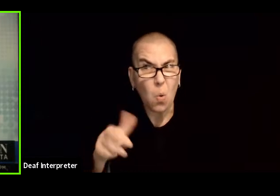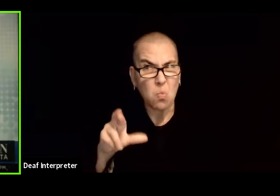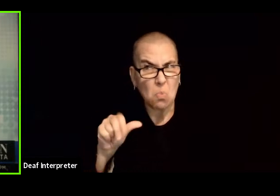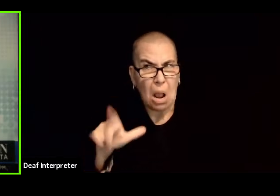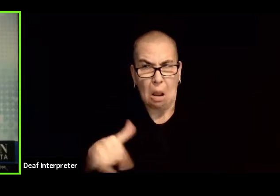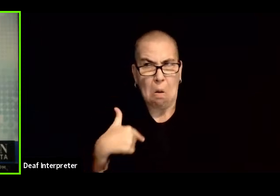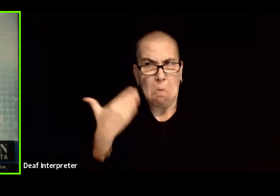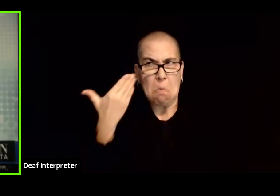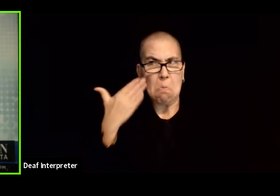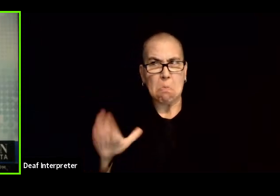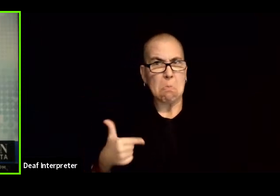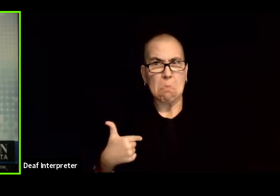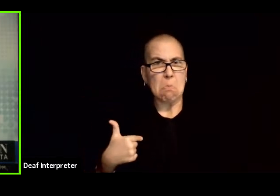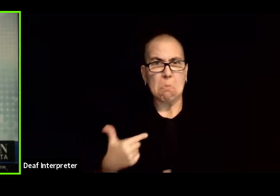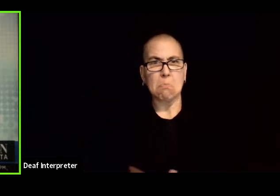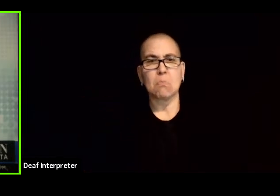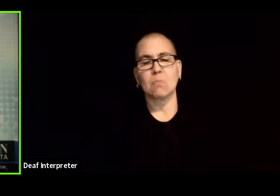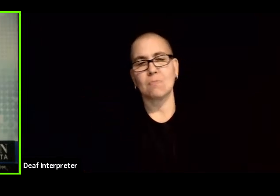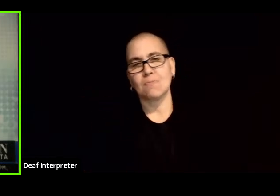Thank you.